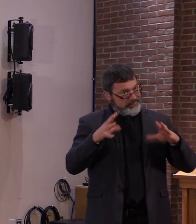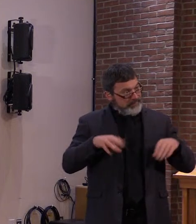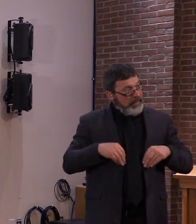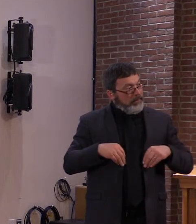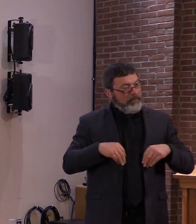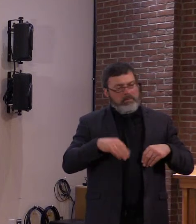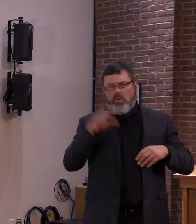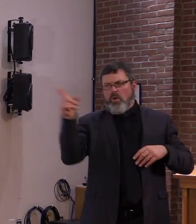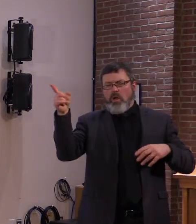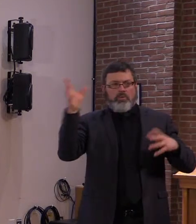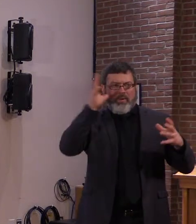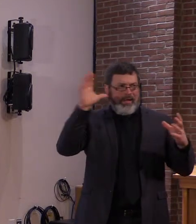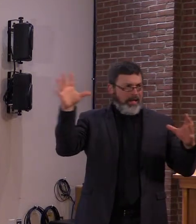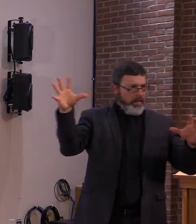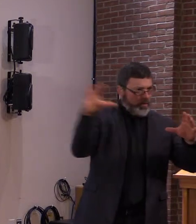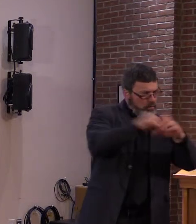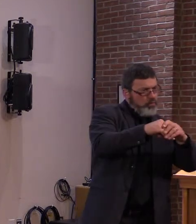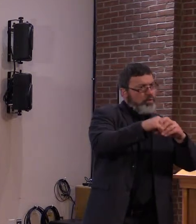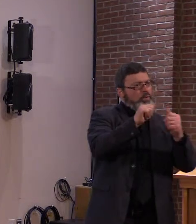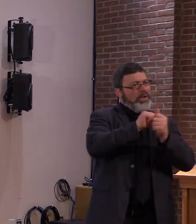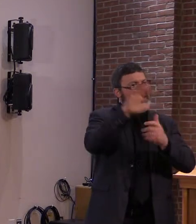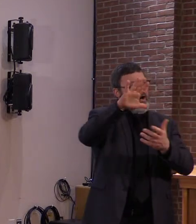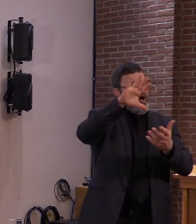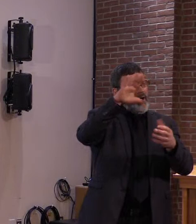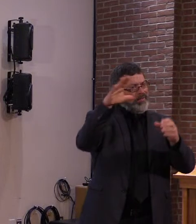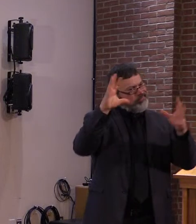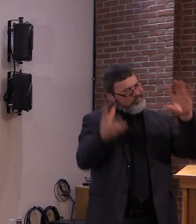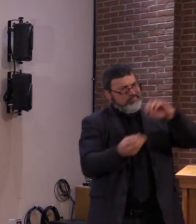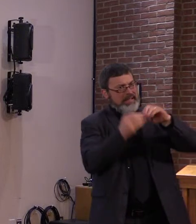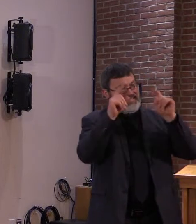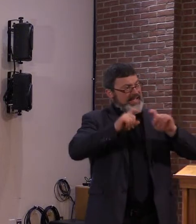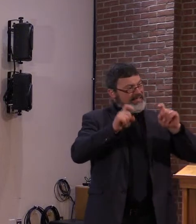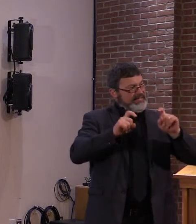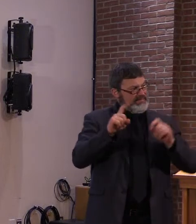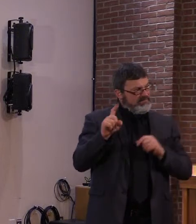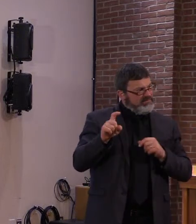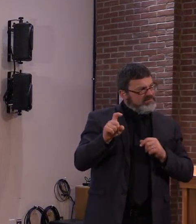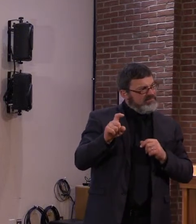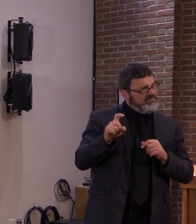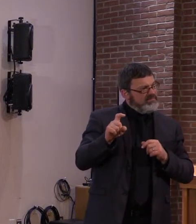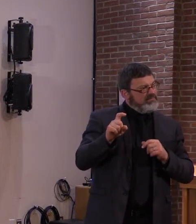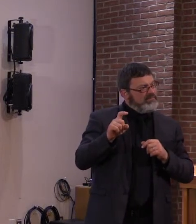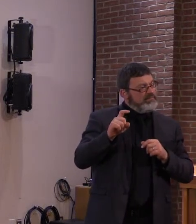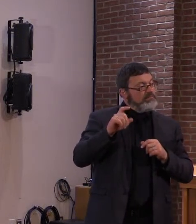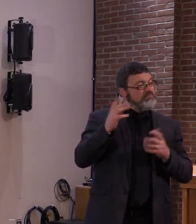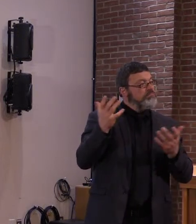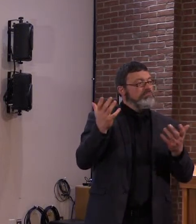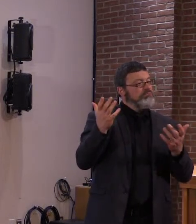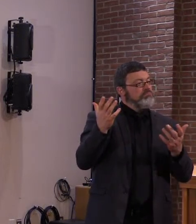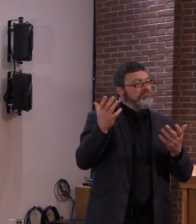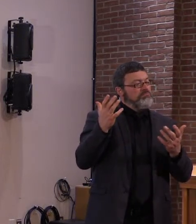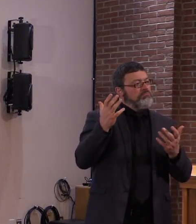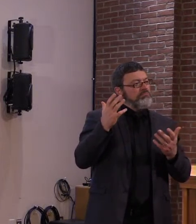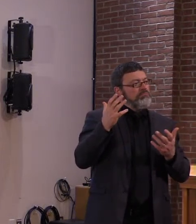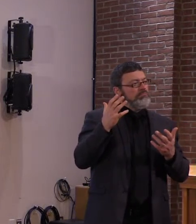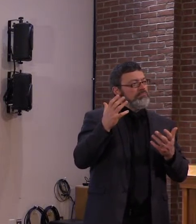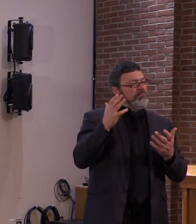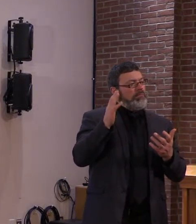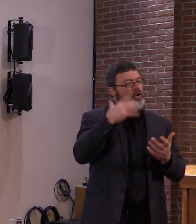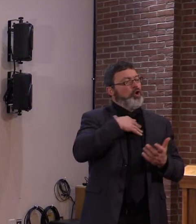indeed a case. So again, I think rather than pointing at one facility or another, we need to